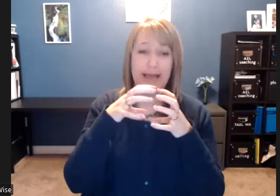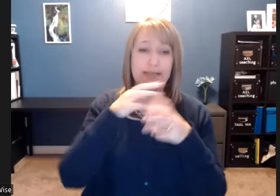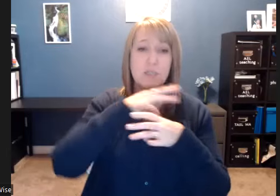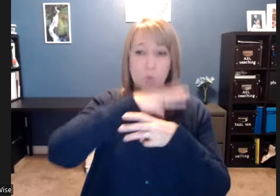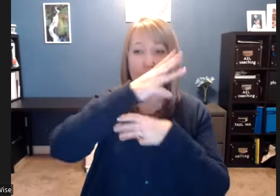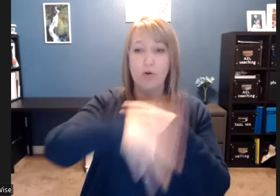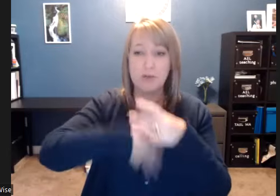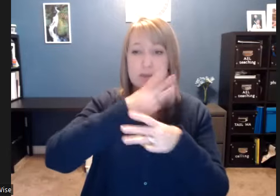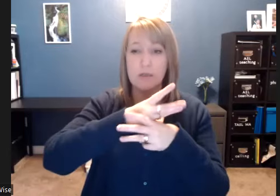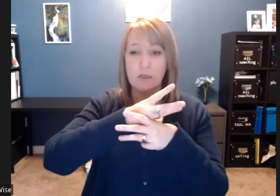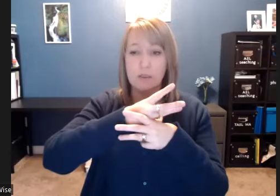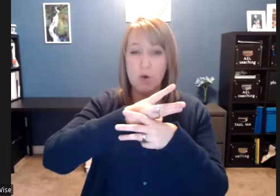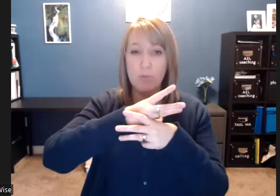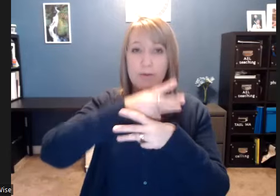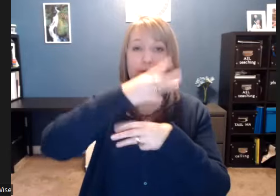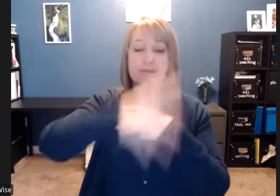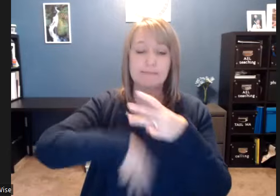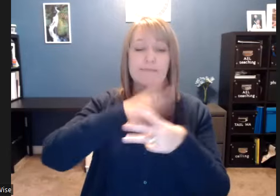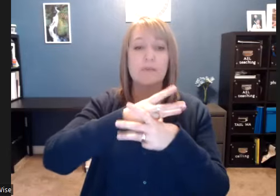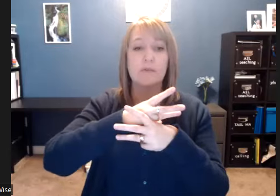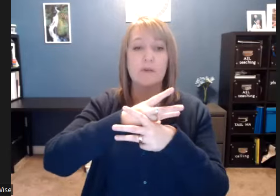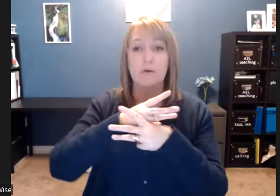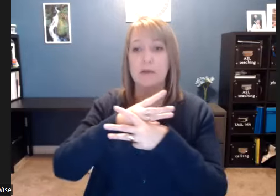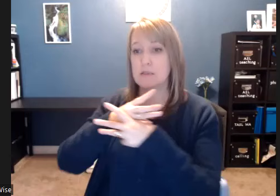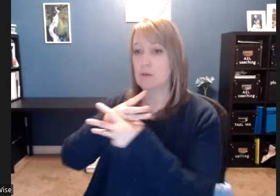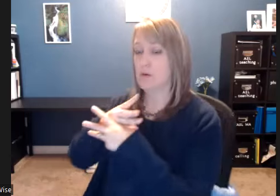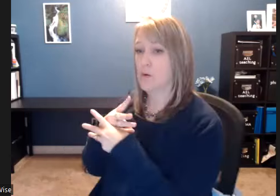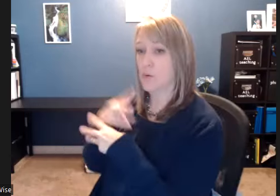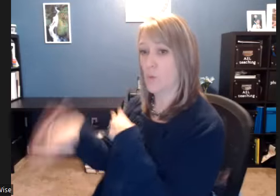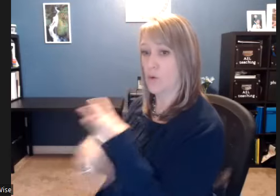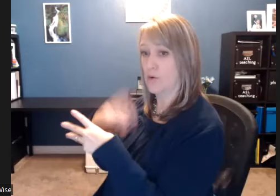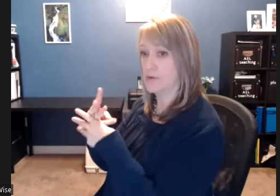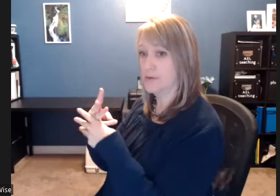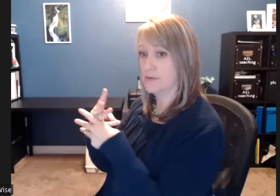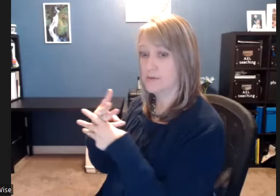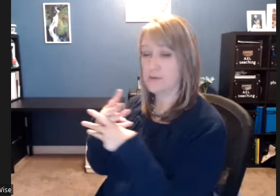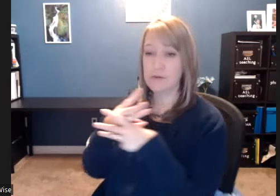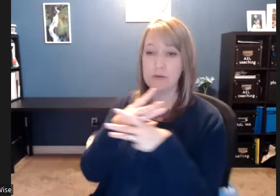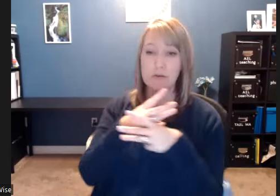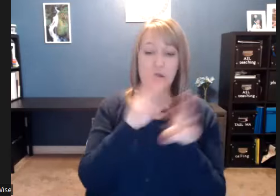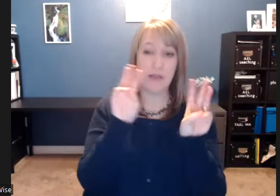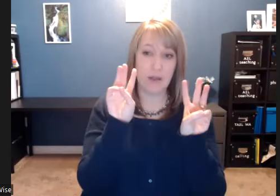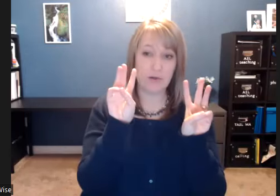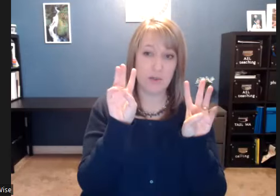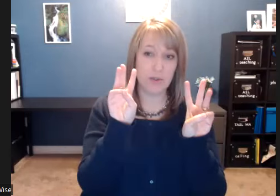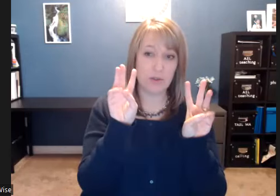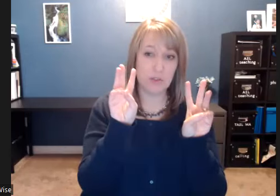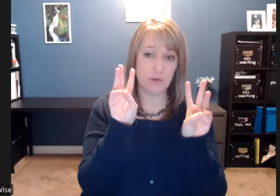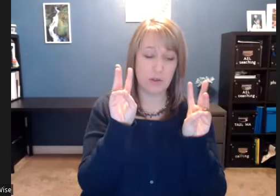planet, a world, a globe. So it's world. And they are W's, so close